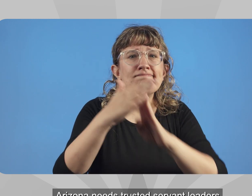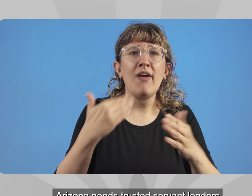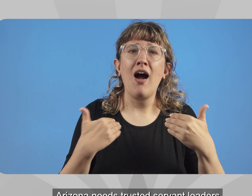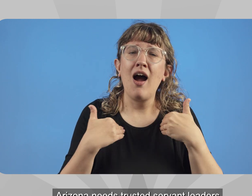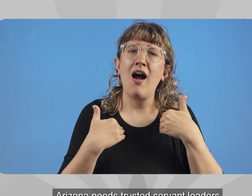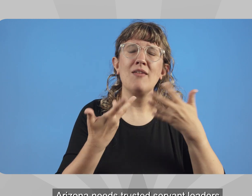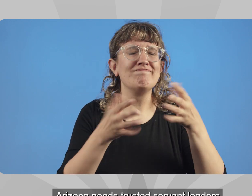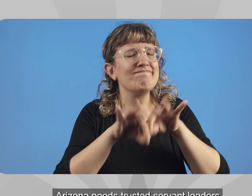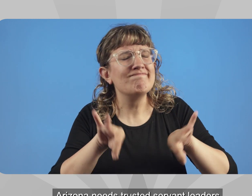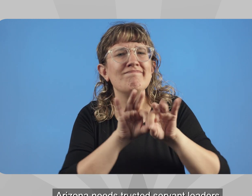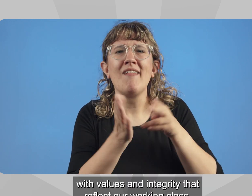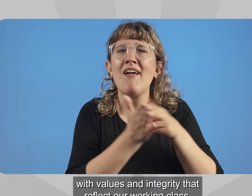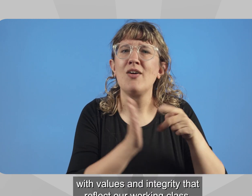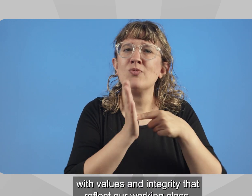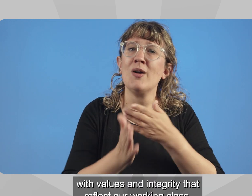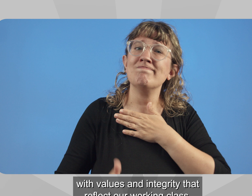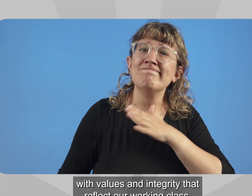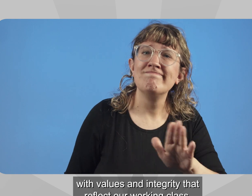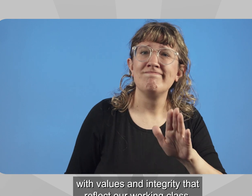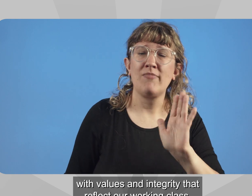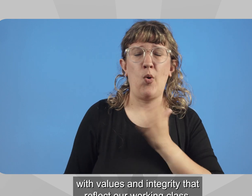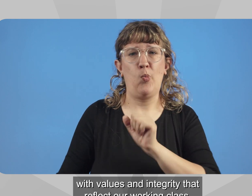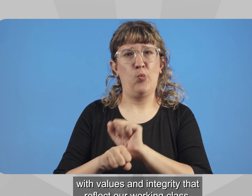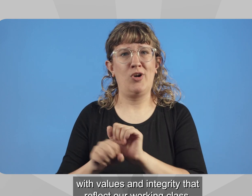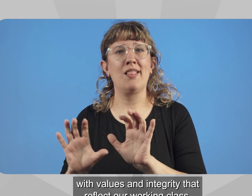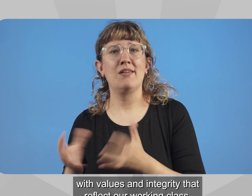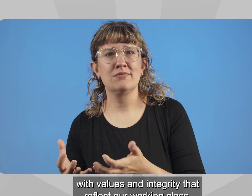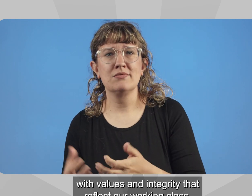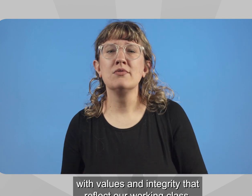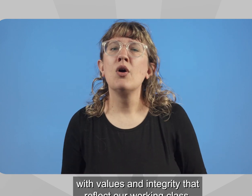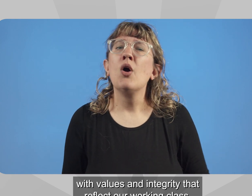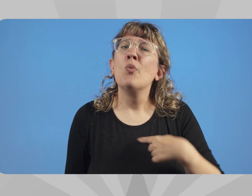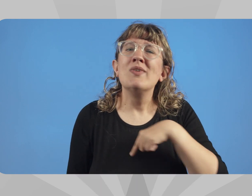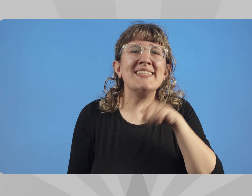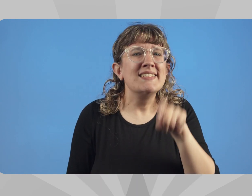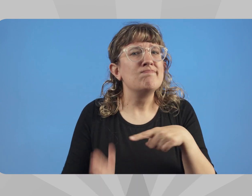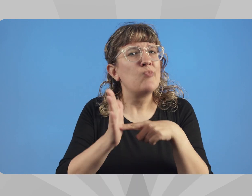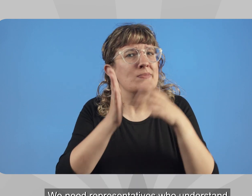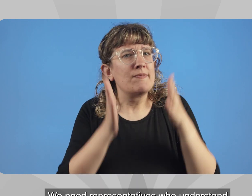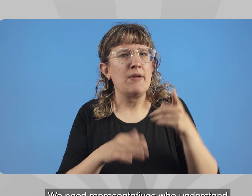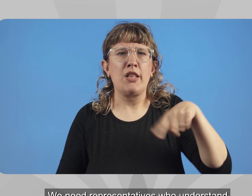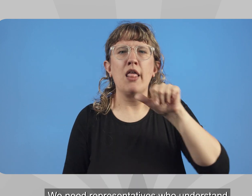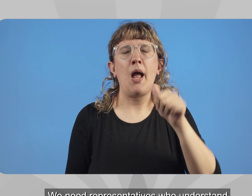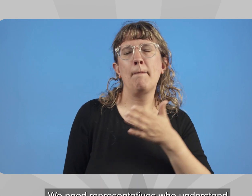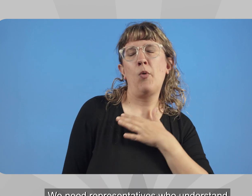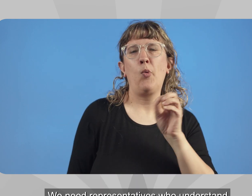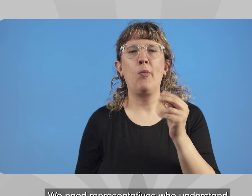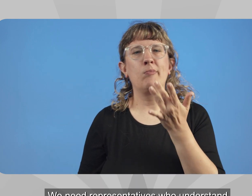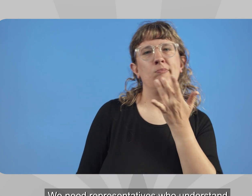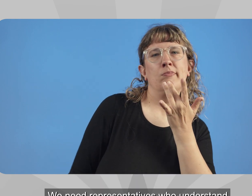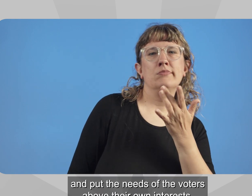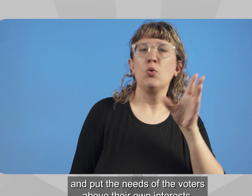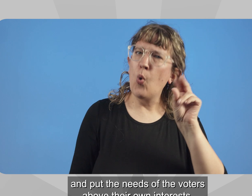Arizona needs trusted servant leaders with values and integrity that reflect our working class. We need representatives